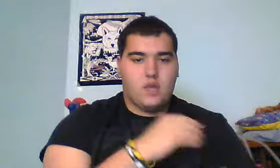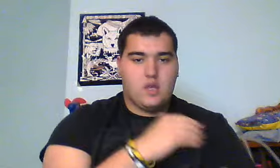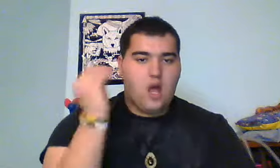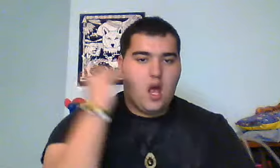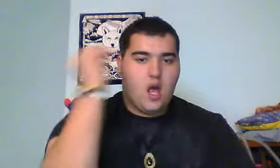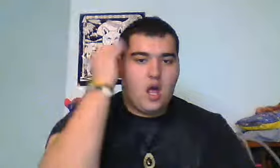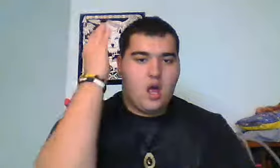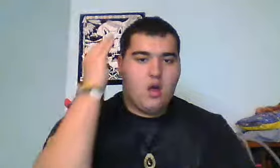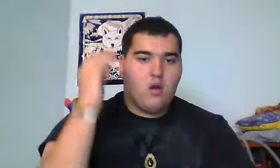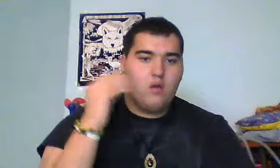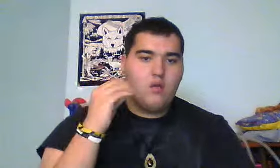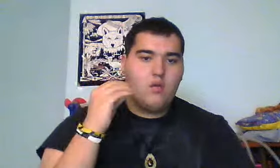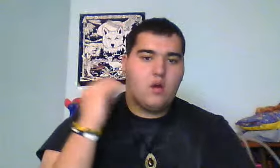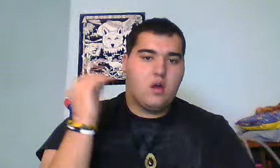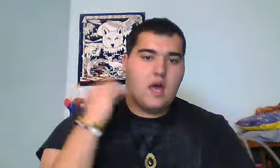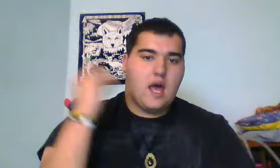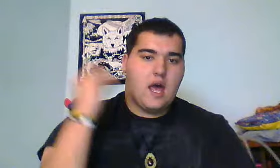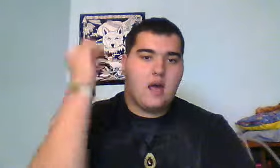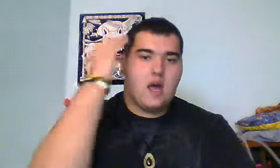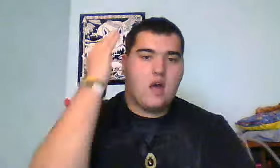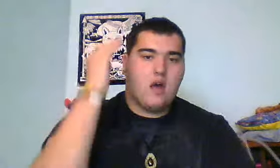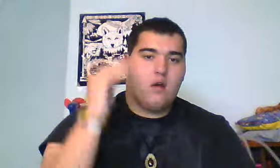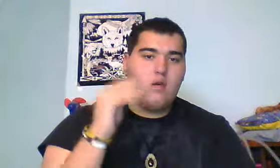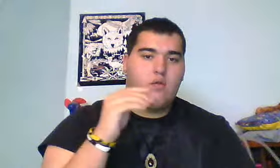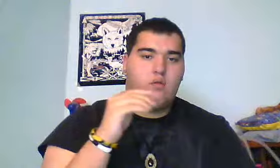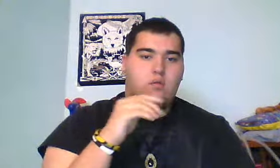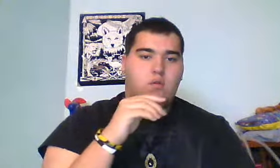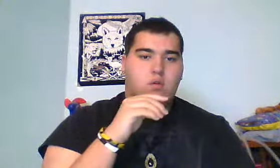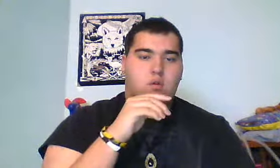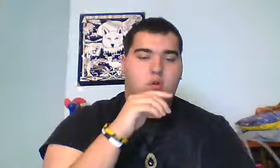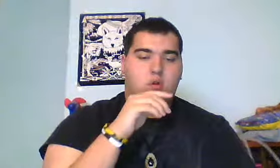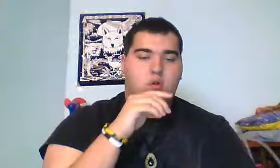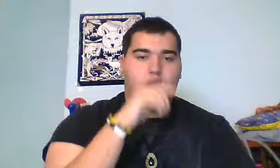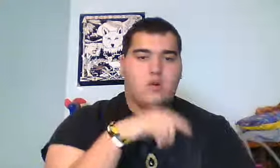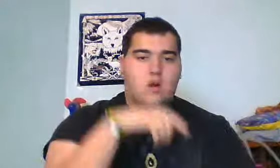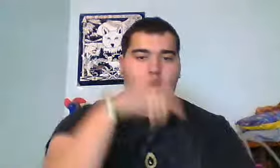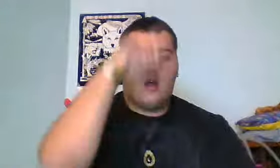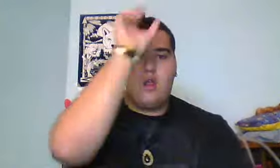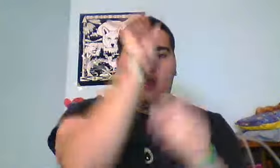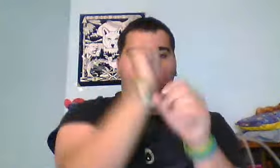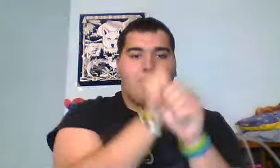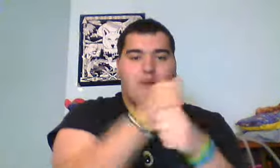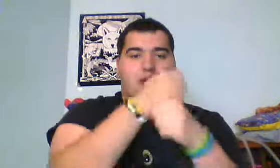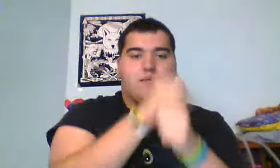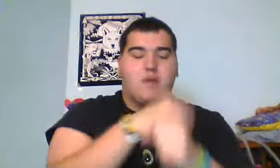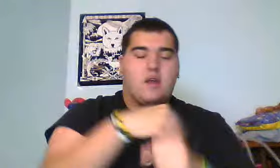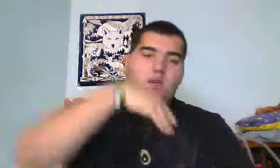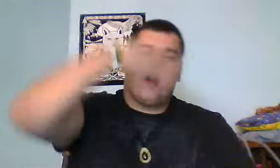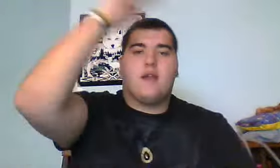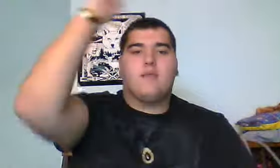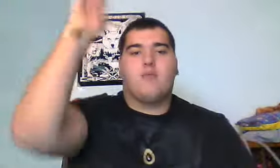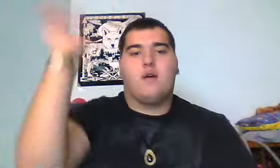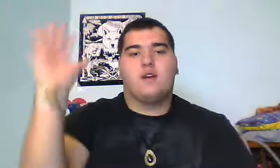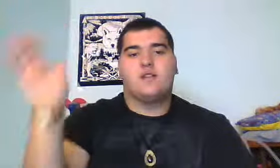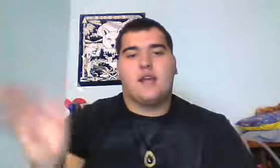Oh, oh, oh, oh Lord make me a rainbow, I'll shine